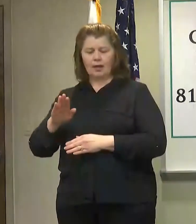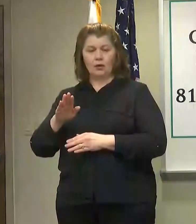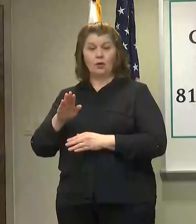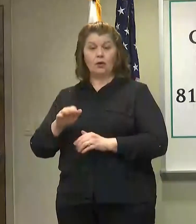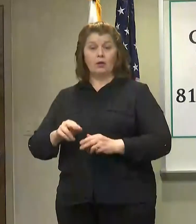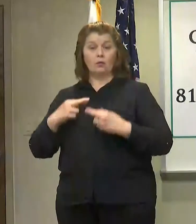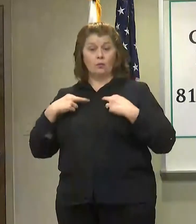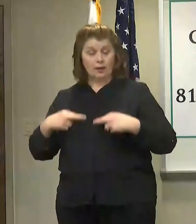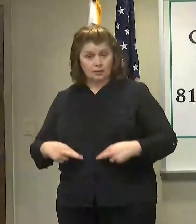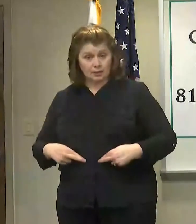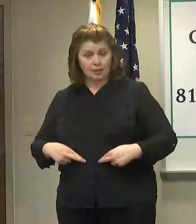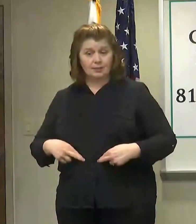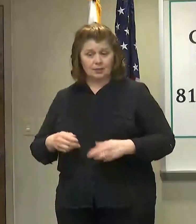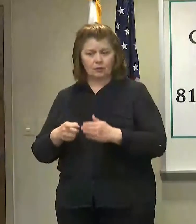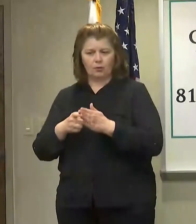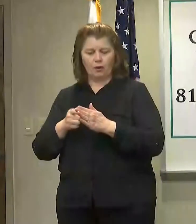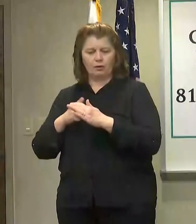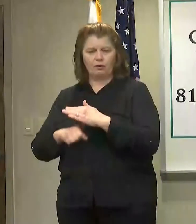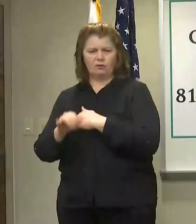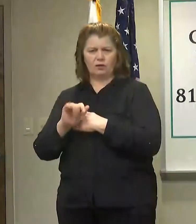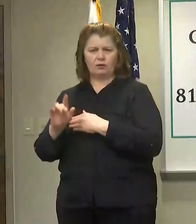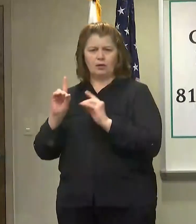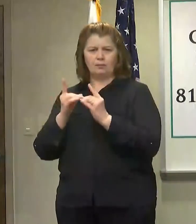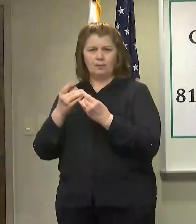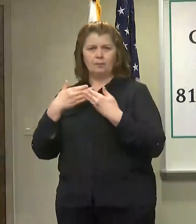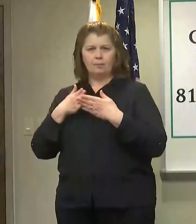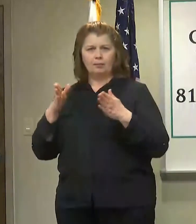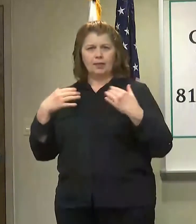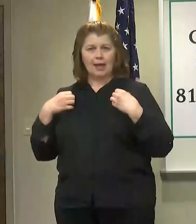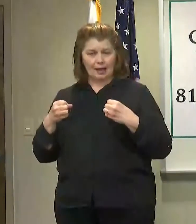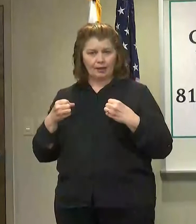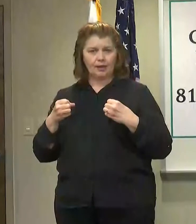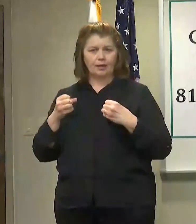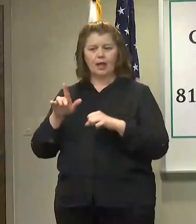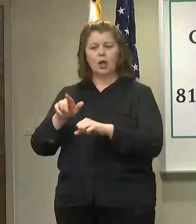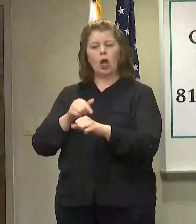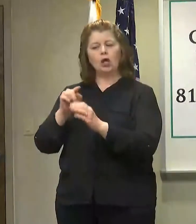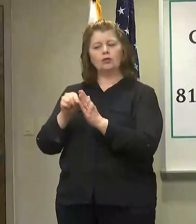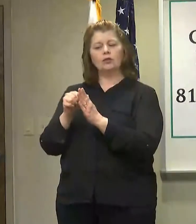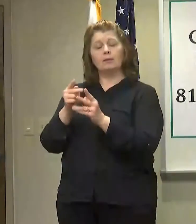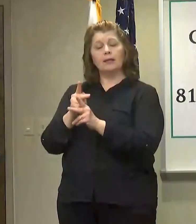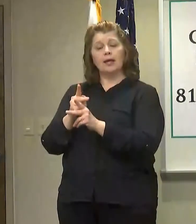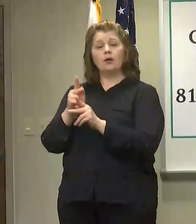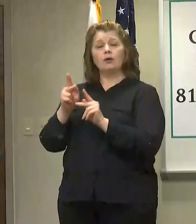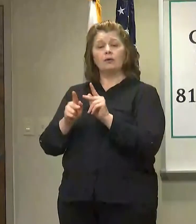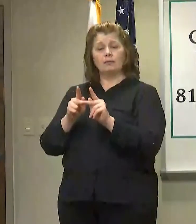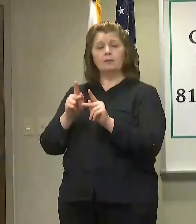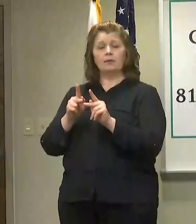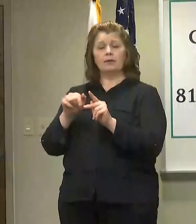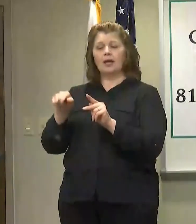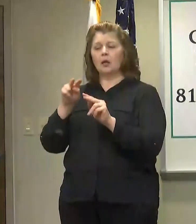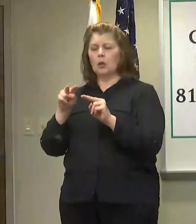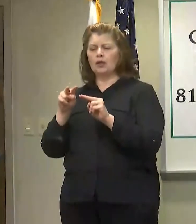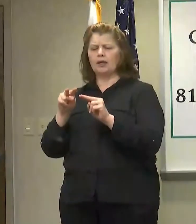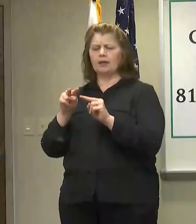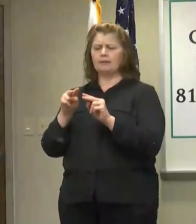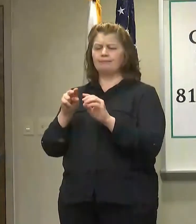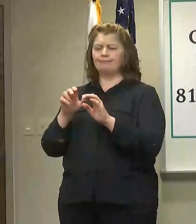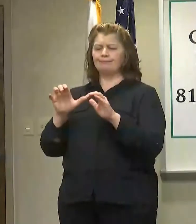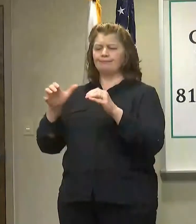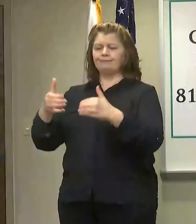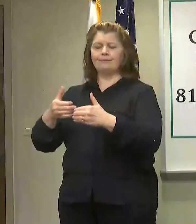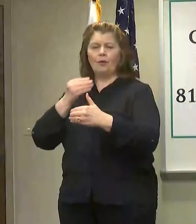That is a requirement under the Illinois Department of Public Health. And what we call our long-term care facility strike force team that looks at congregate settings